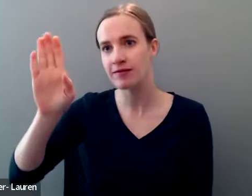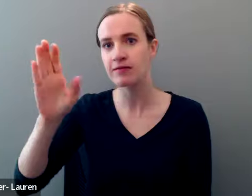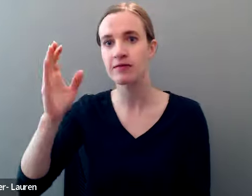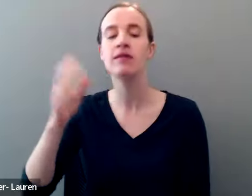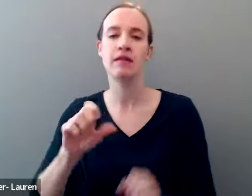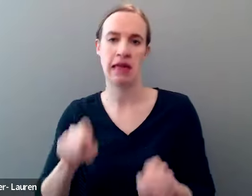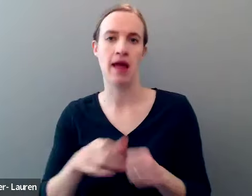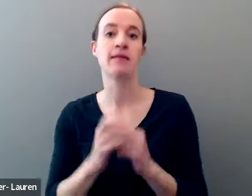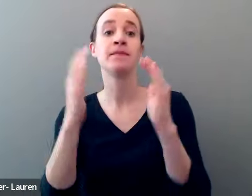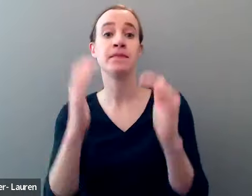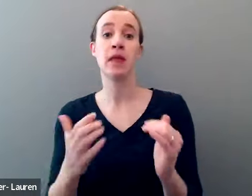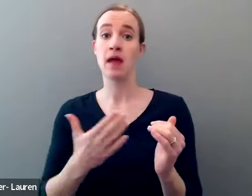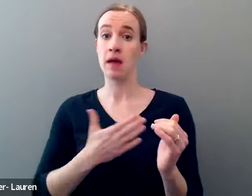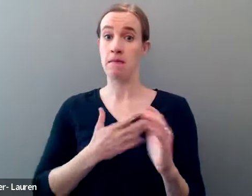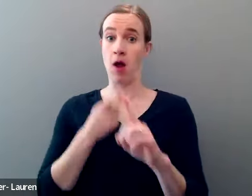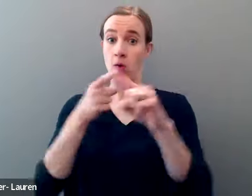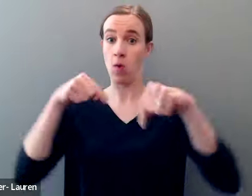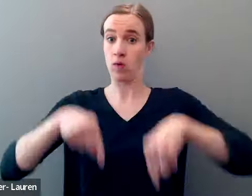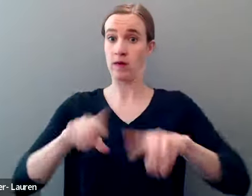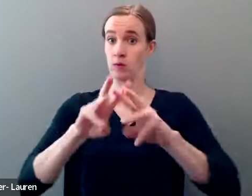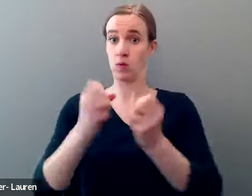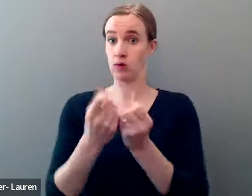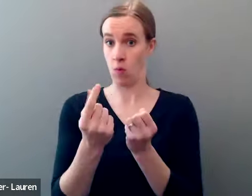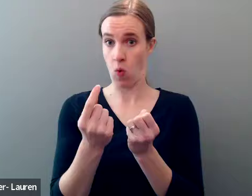my intention is to spend the first hour